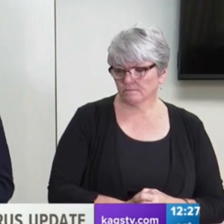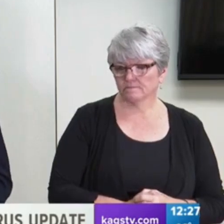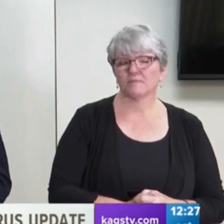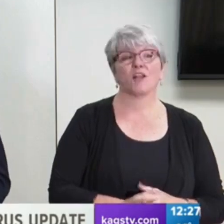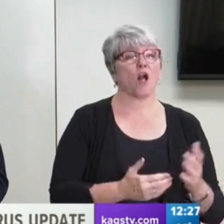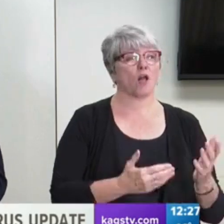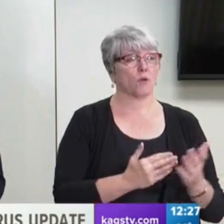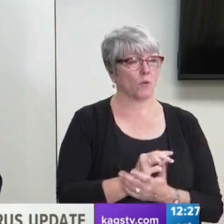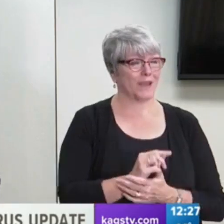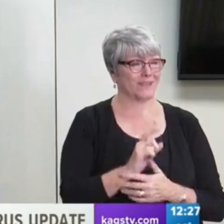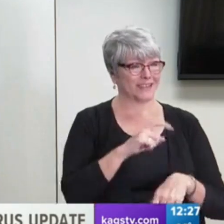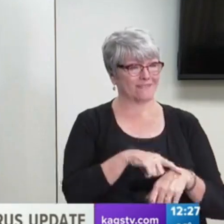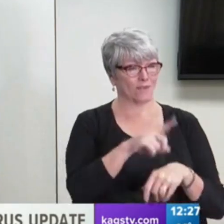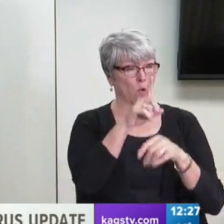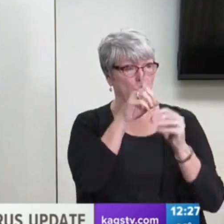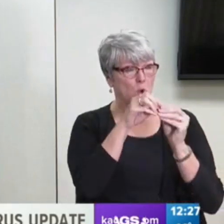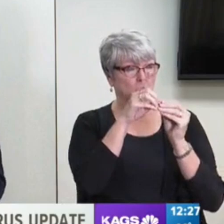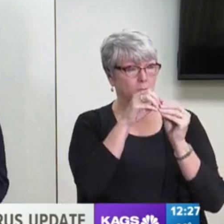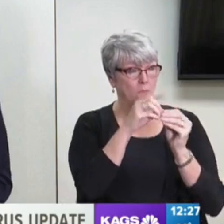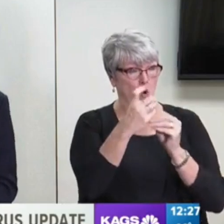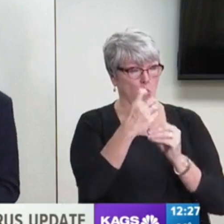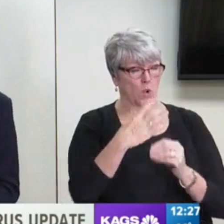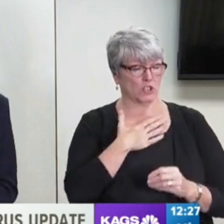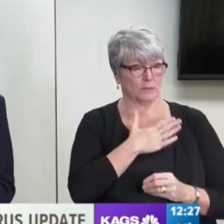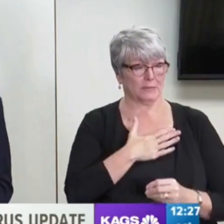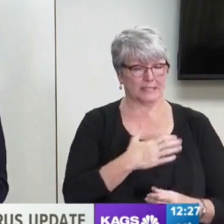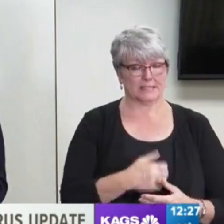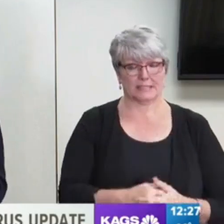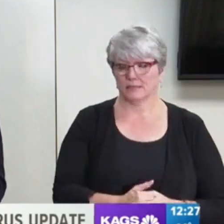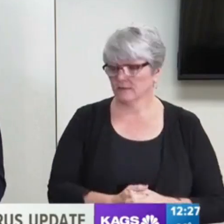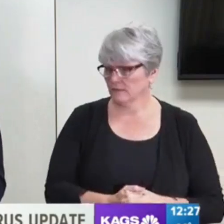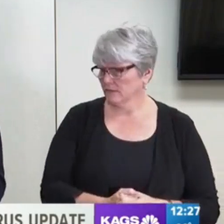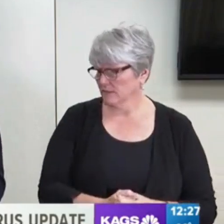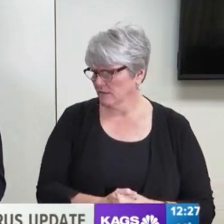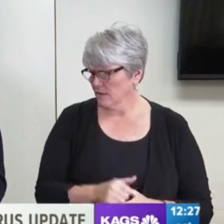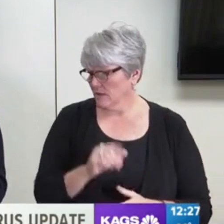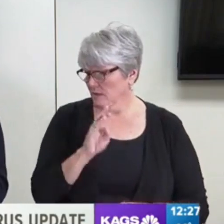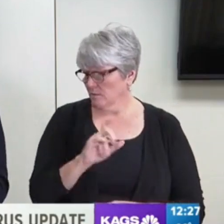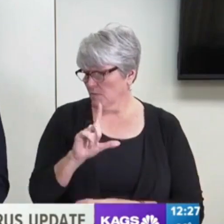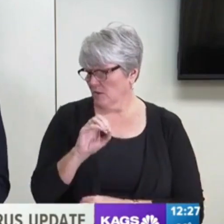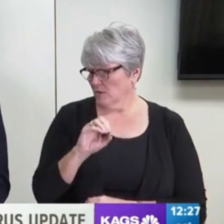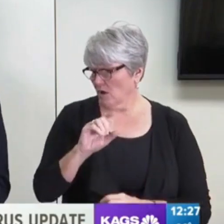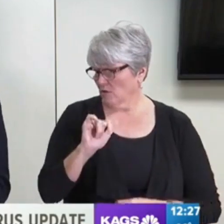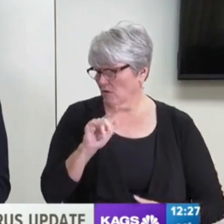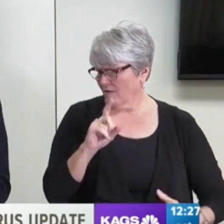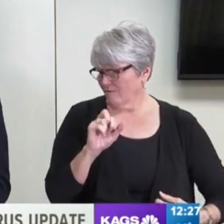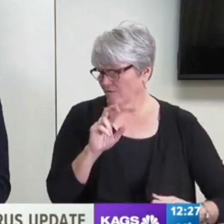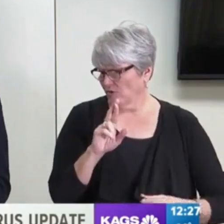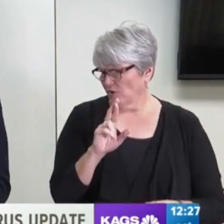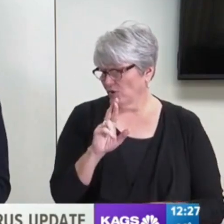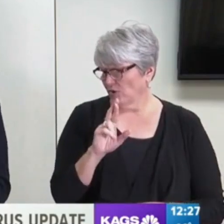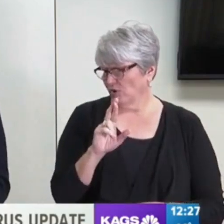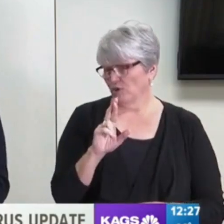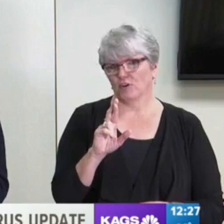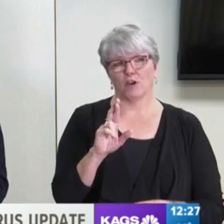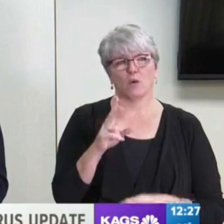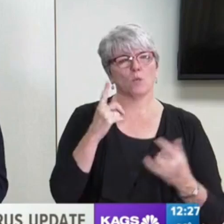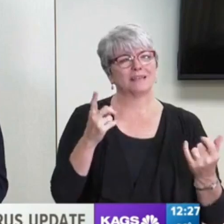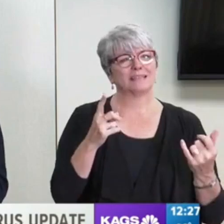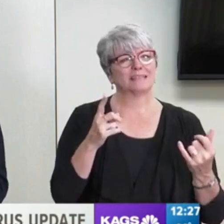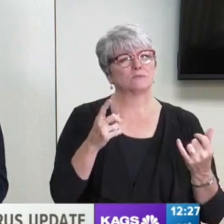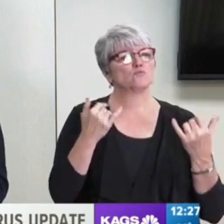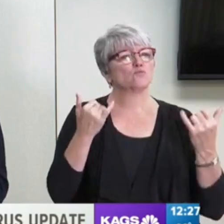All right, and we have time for one more question, please. This is Bill Oliver. This question, Kenny, what? Status of